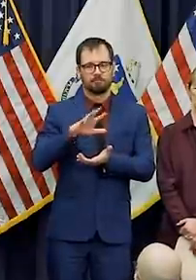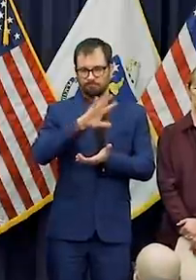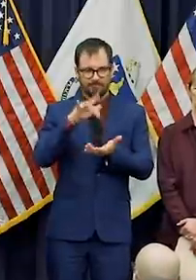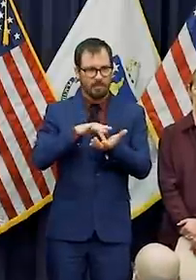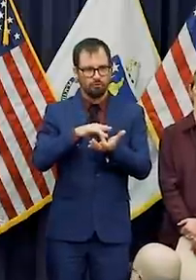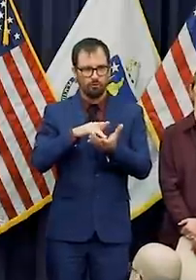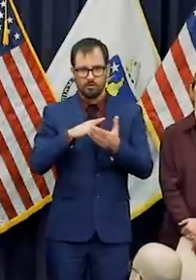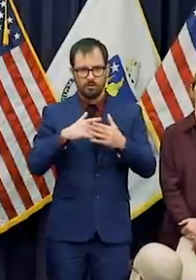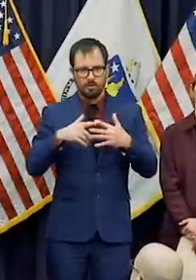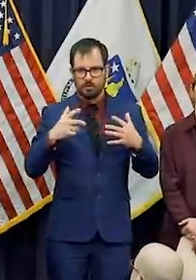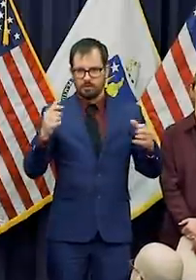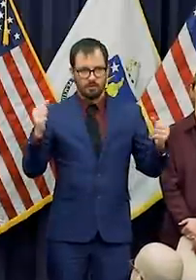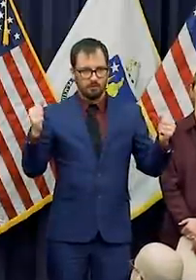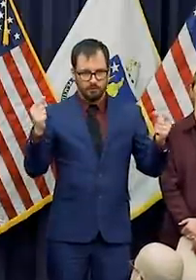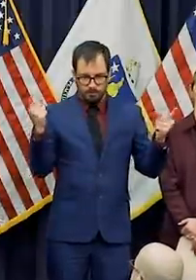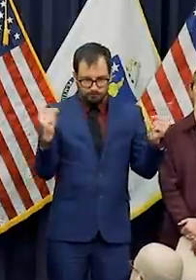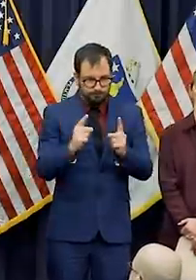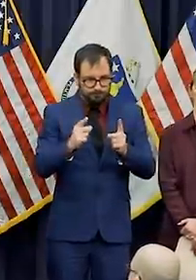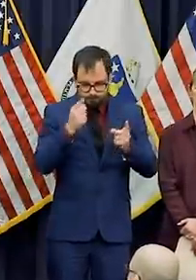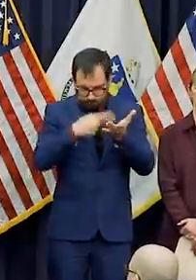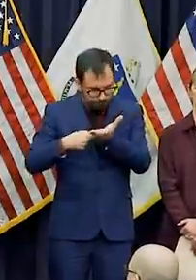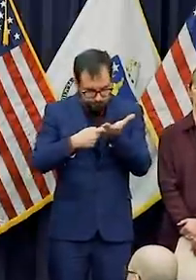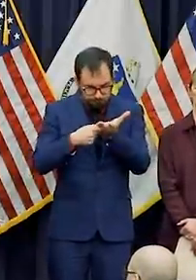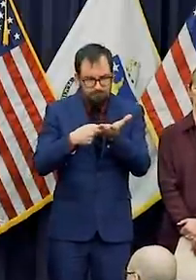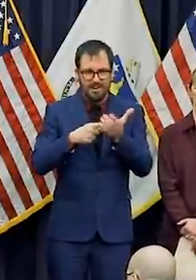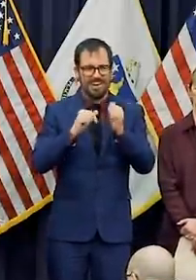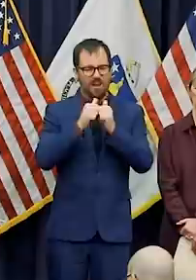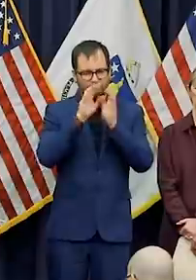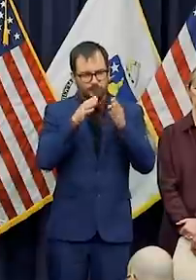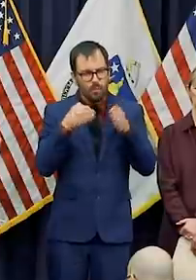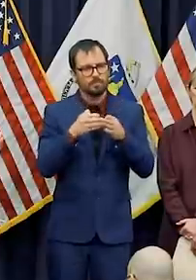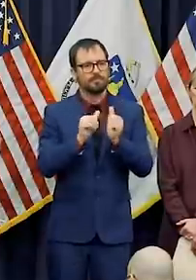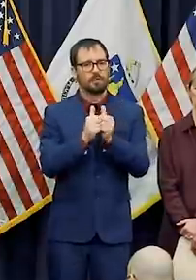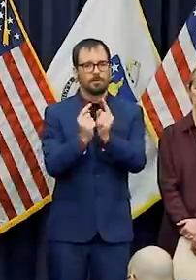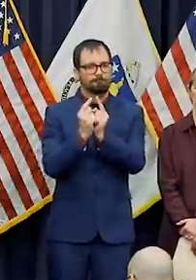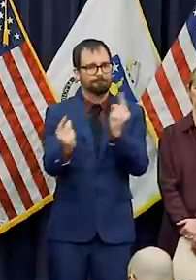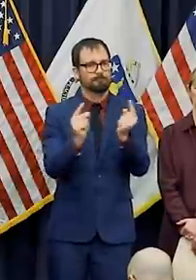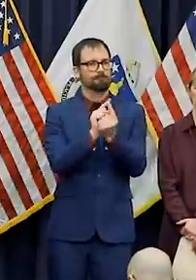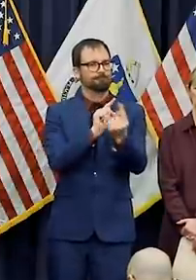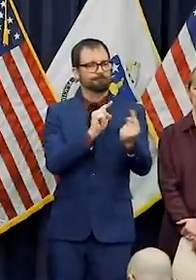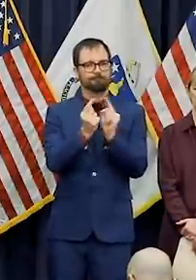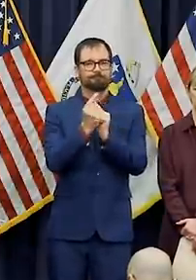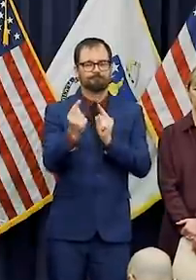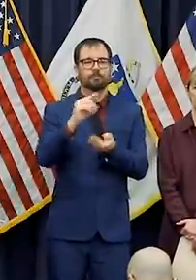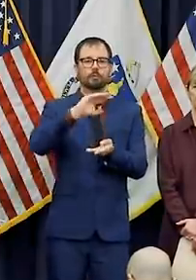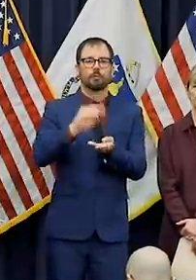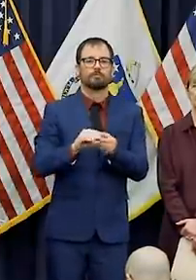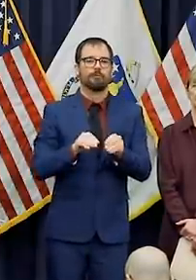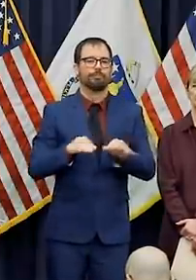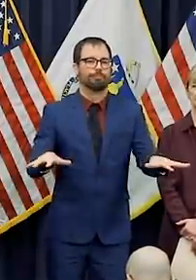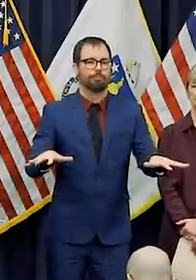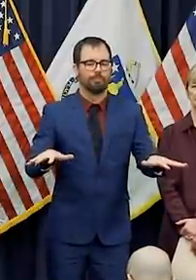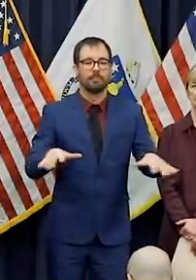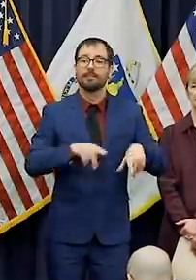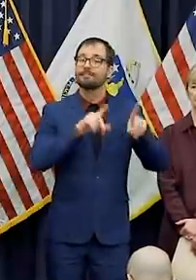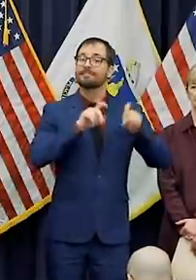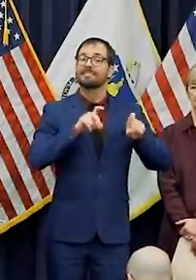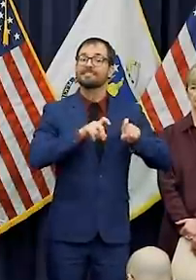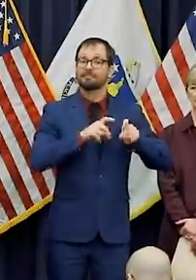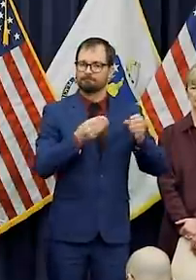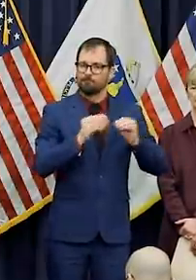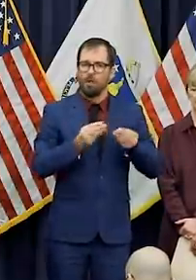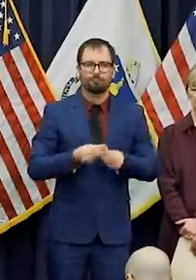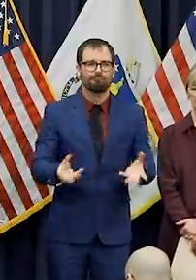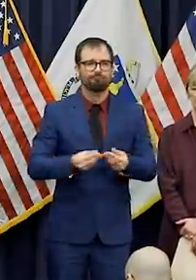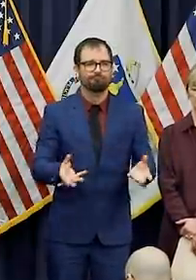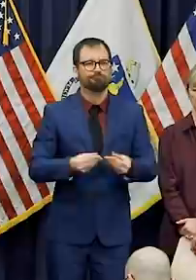testing capacity and distribution and quickly responding to the needs of our communities. Expert teams will plan to expand lab